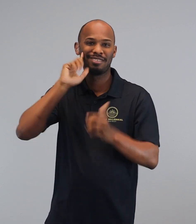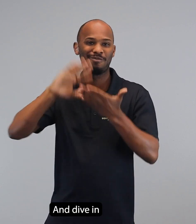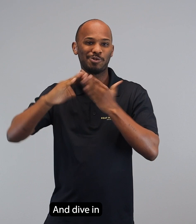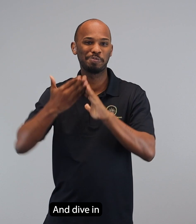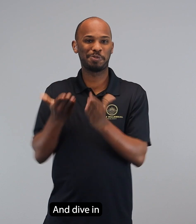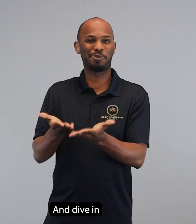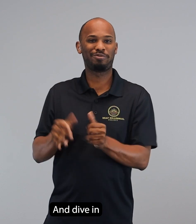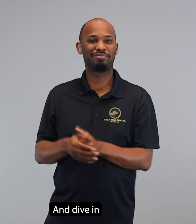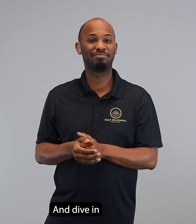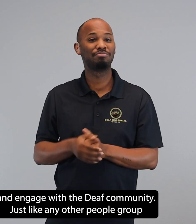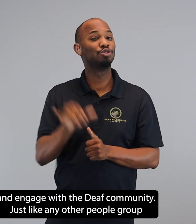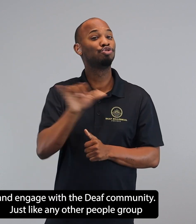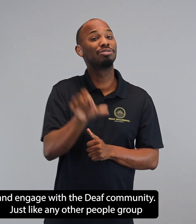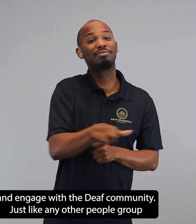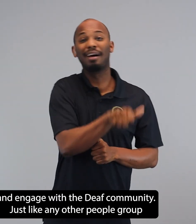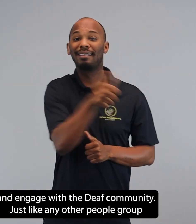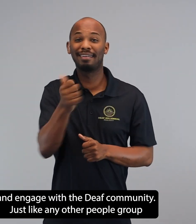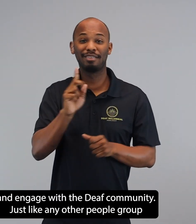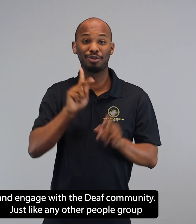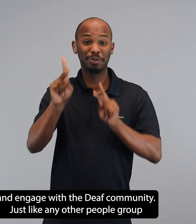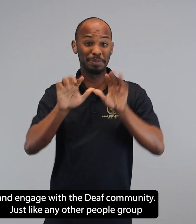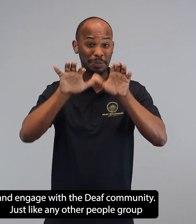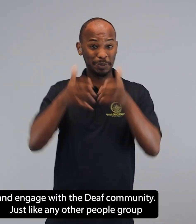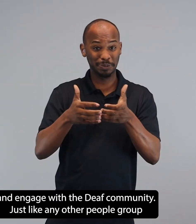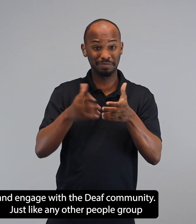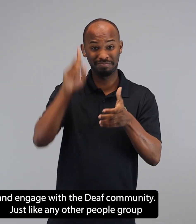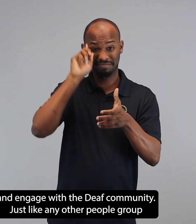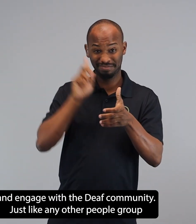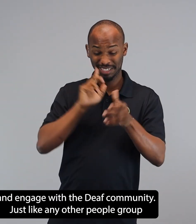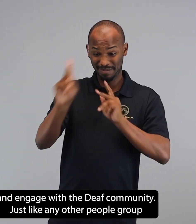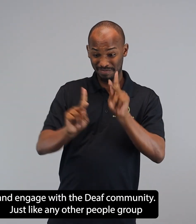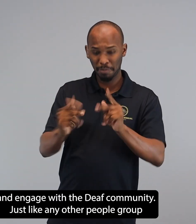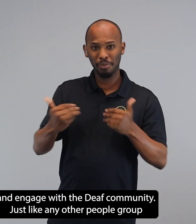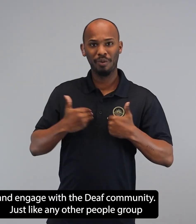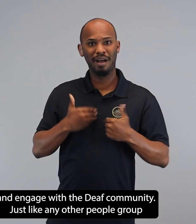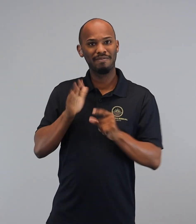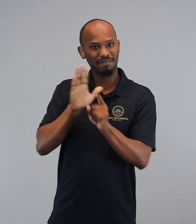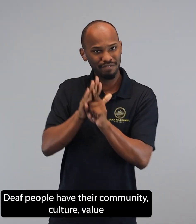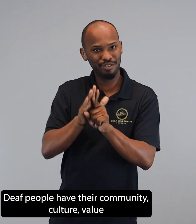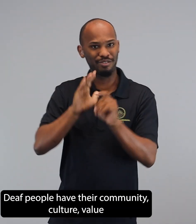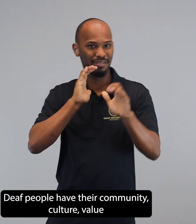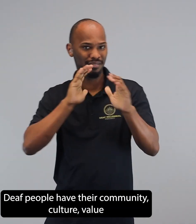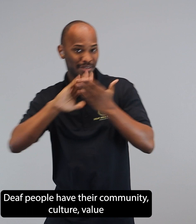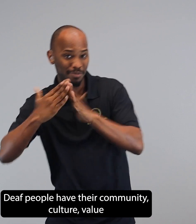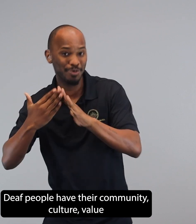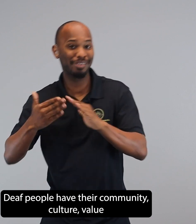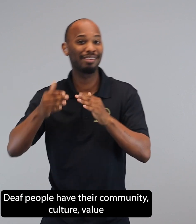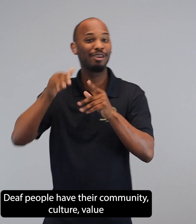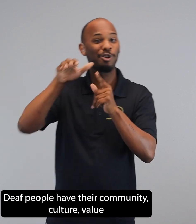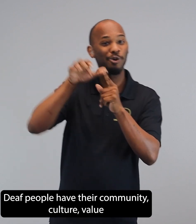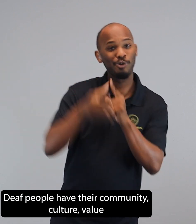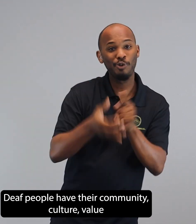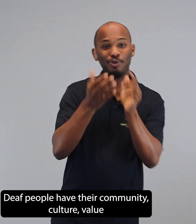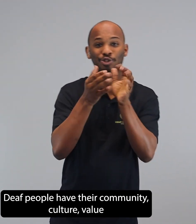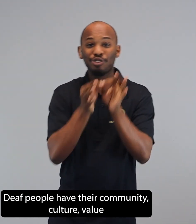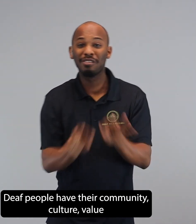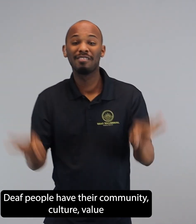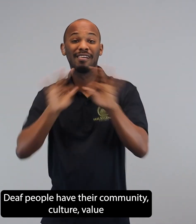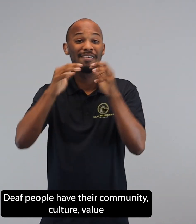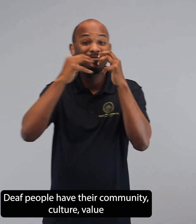And dive in and engage with the deaf community. Just like any other people group, deaf people have their community, culture,